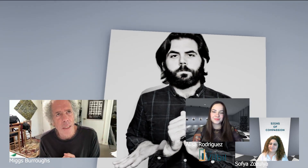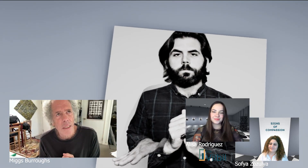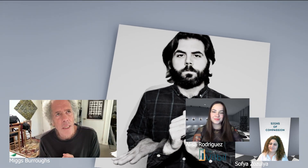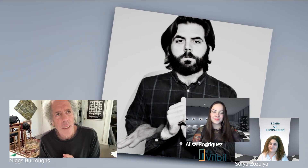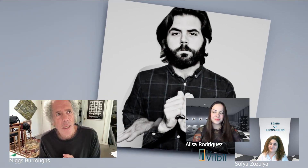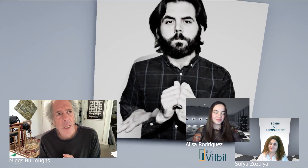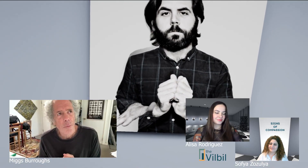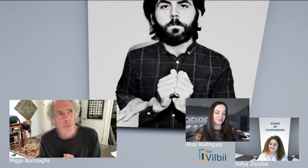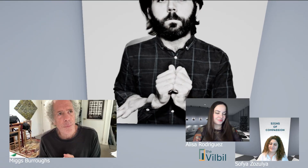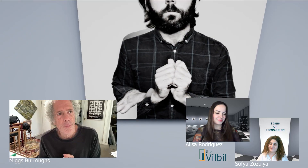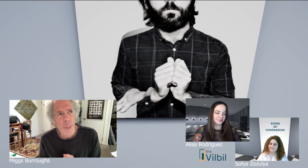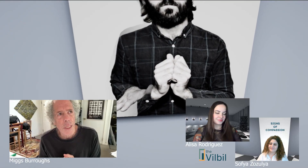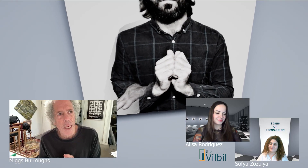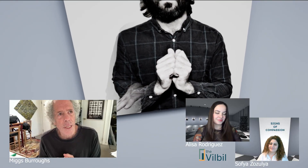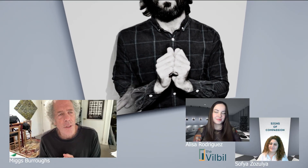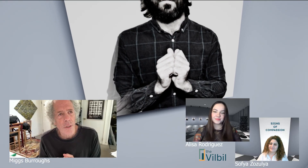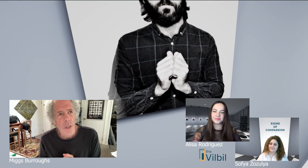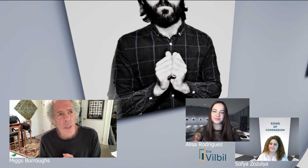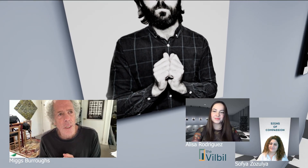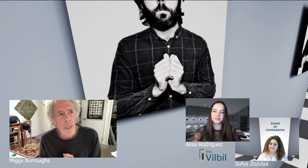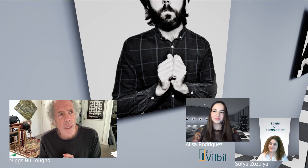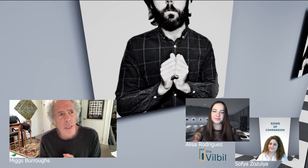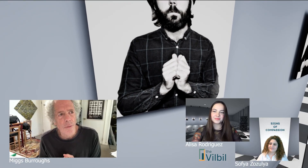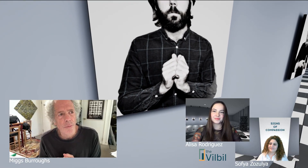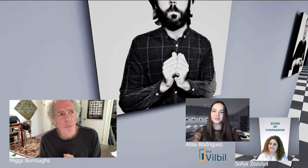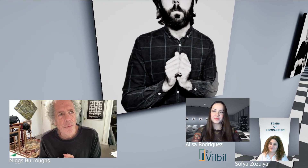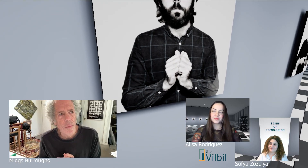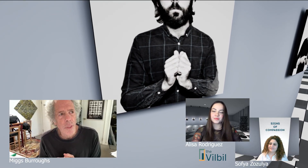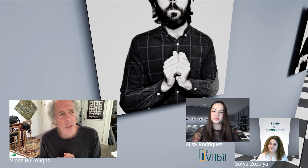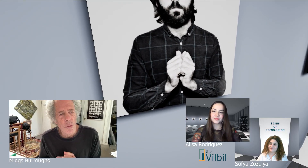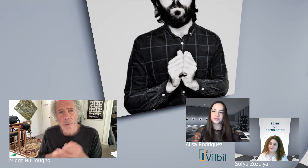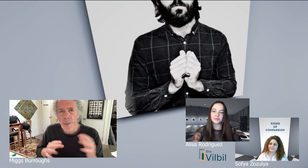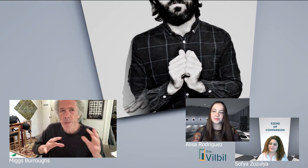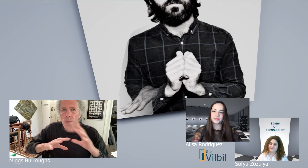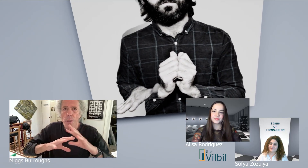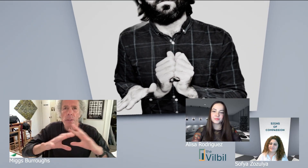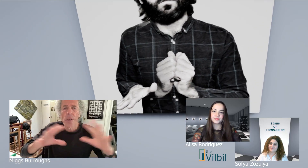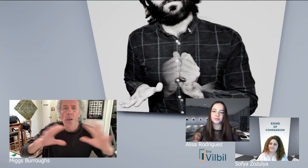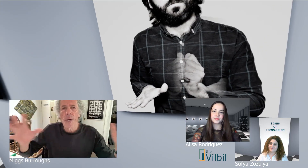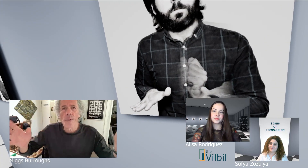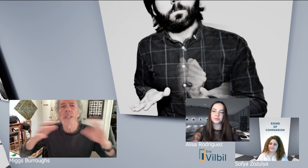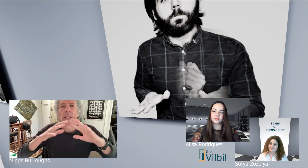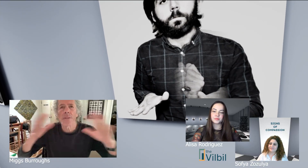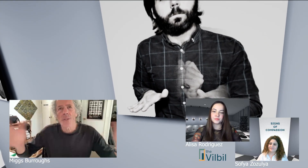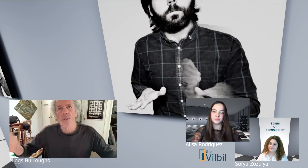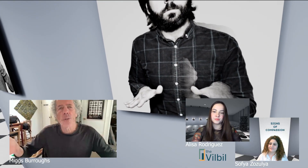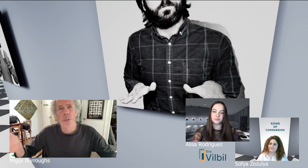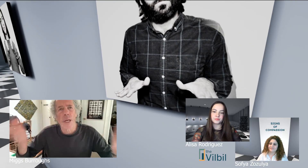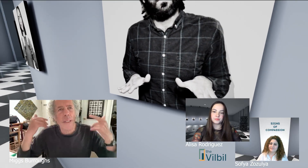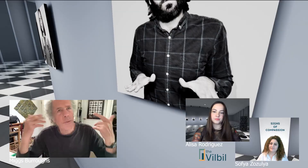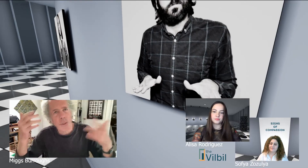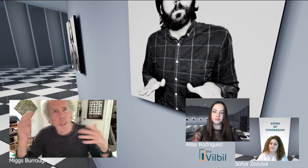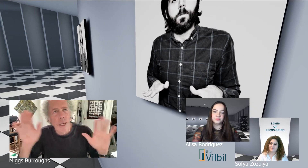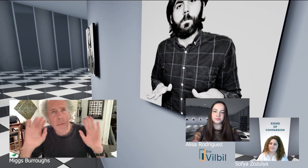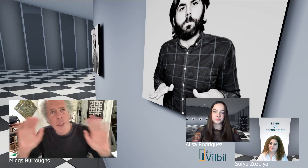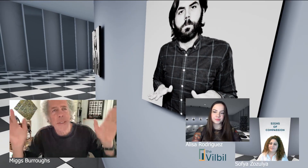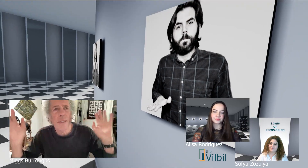mind, but I thought, there ought to be one I wanted to tell a story. I think that's where it came. I wanted to tell